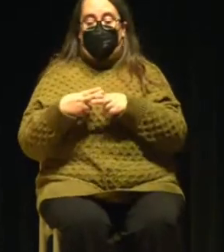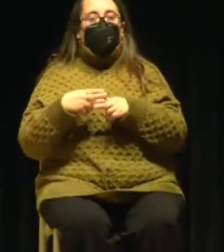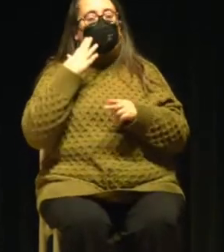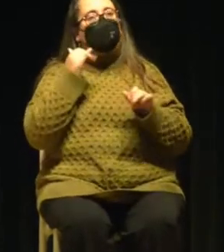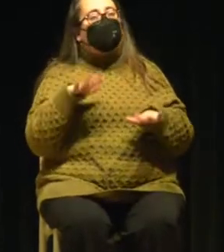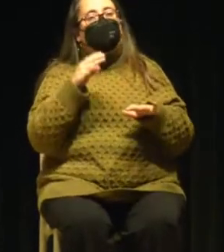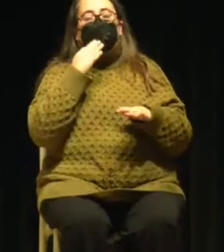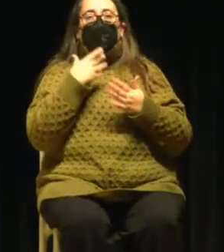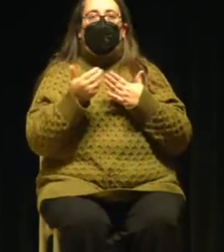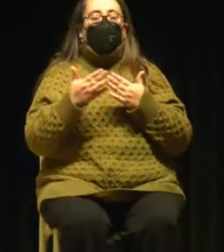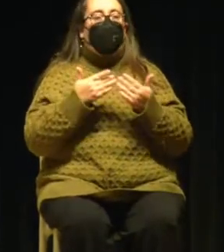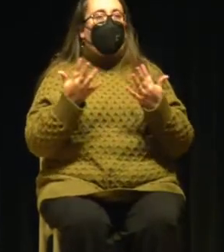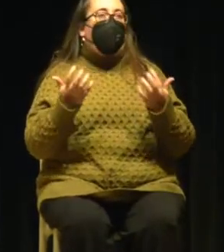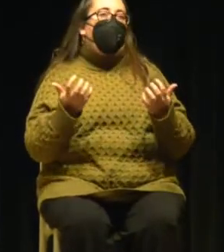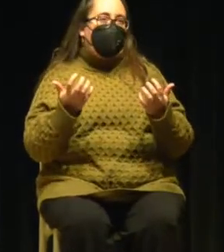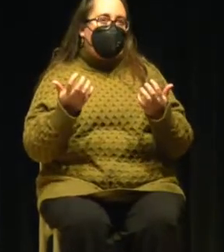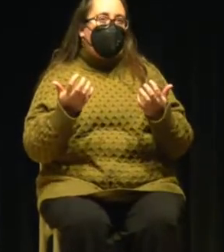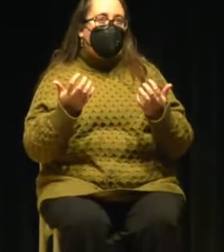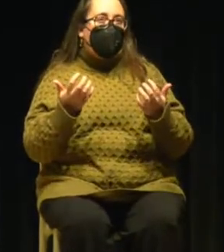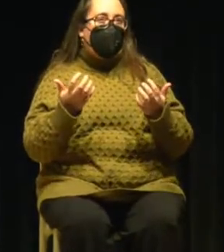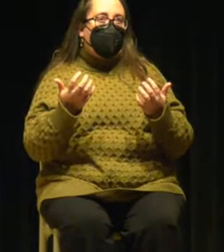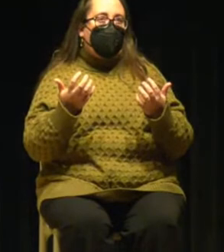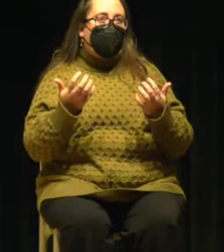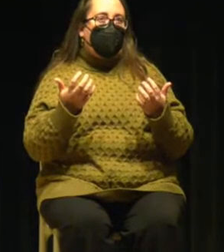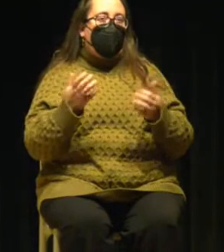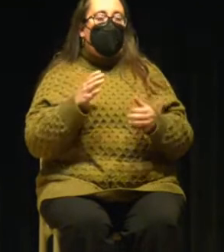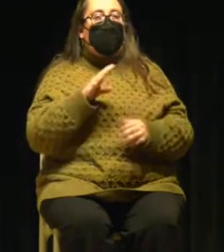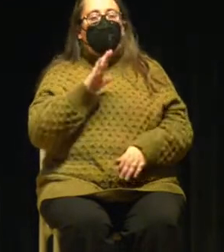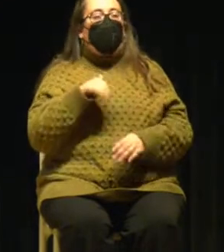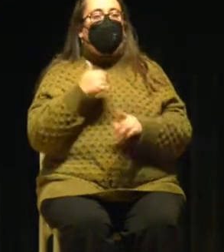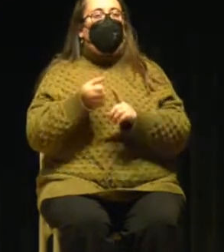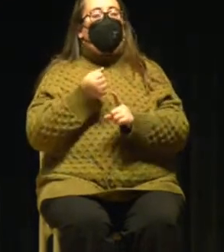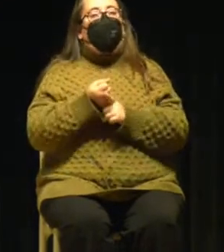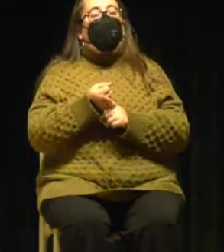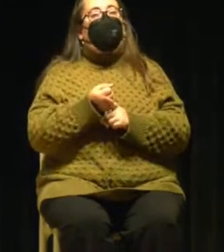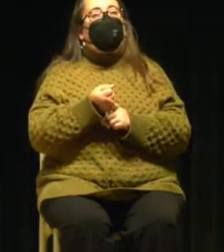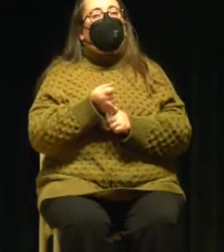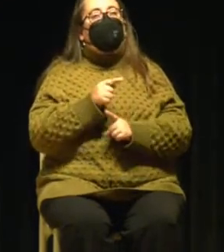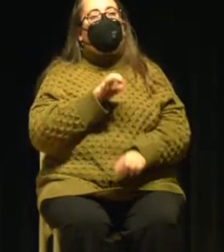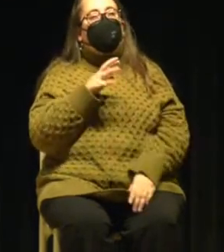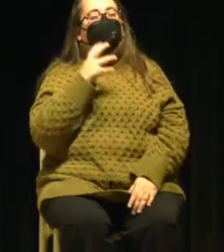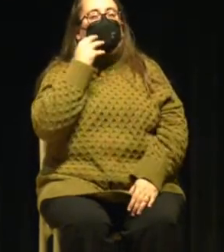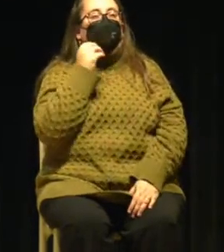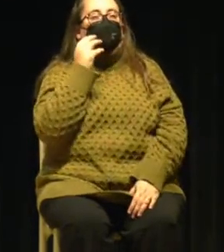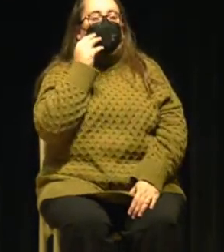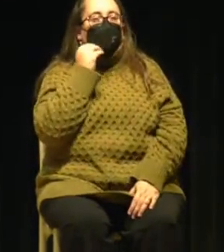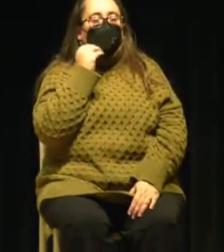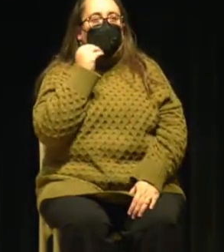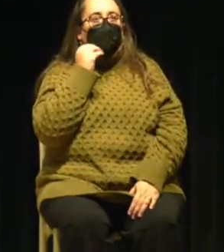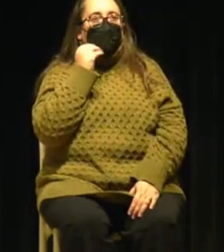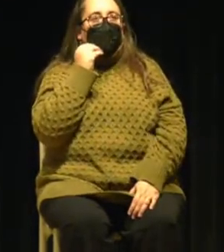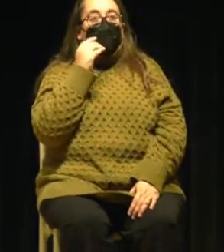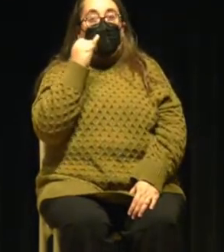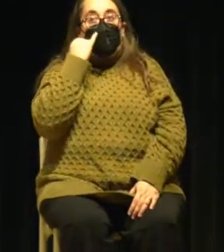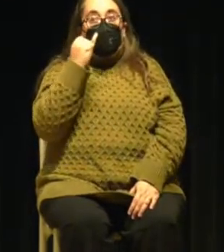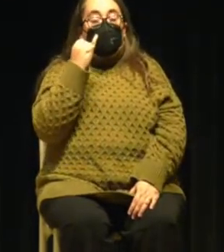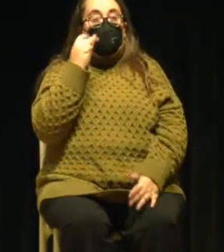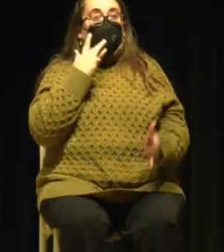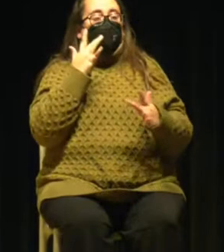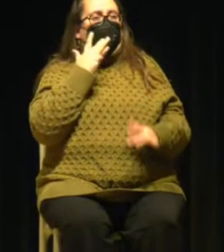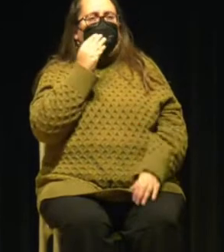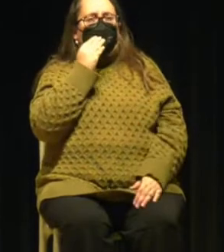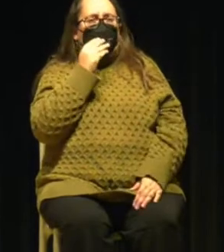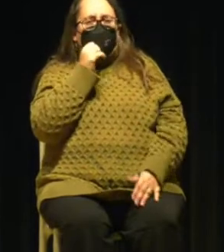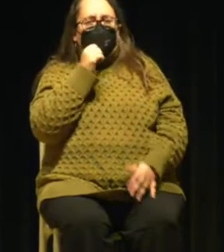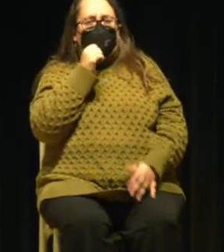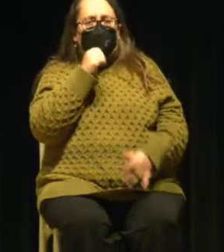they grew up eating whatever they wanted. Yeah. And it never had an impact. They never really experienced, like, so even the idea of depriving me of food